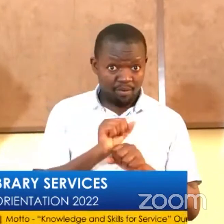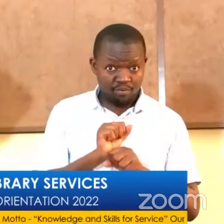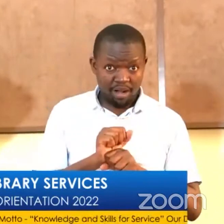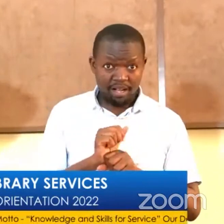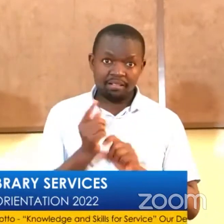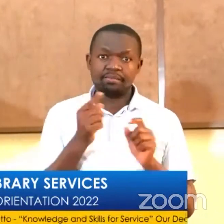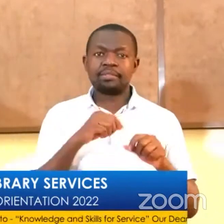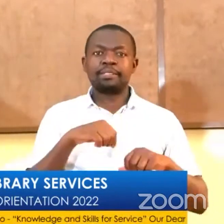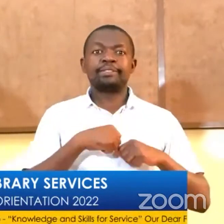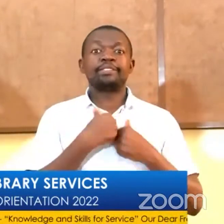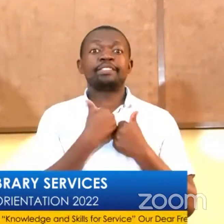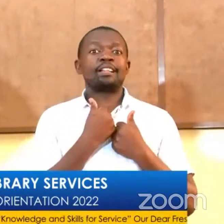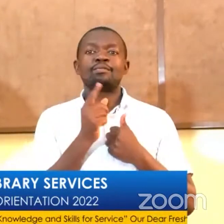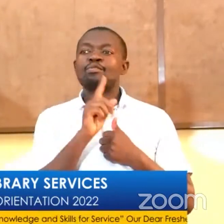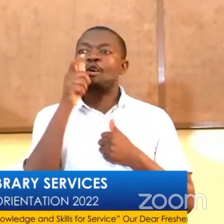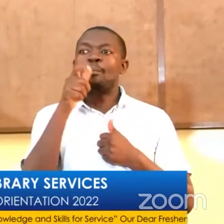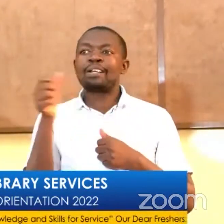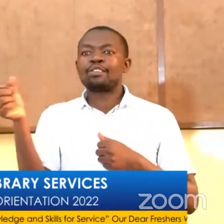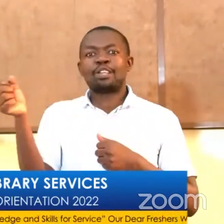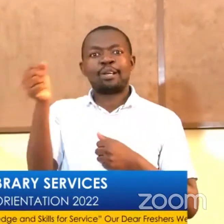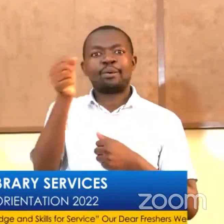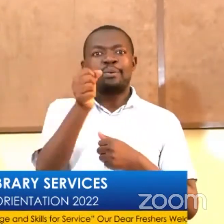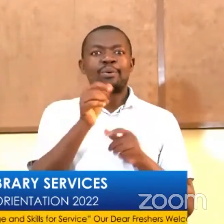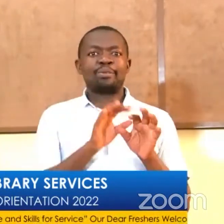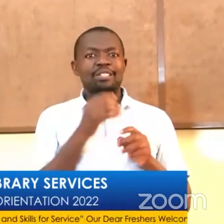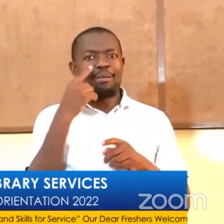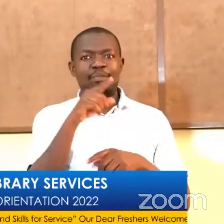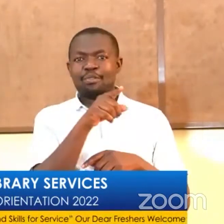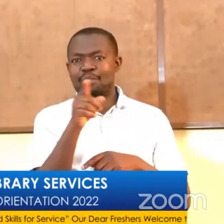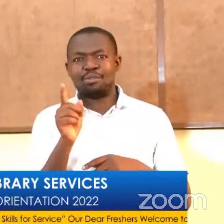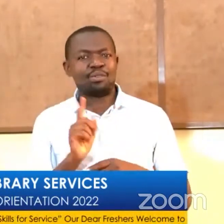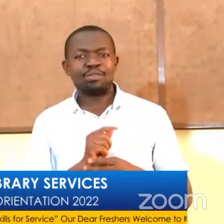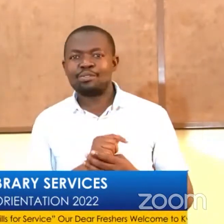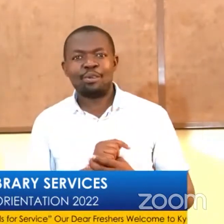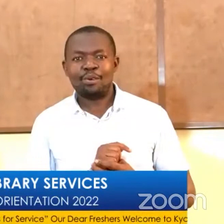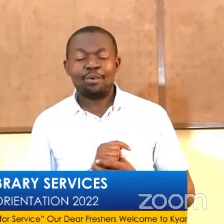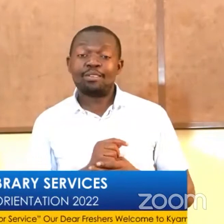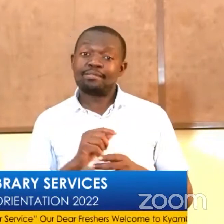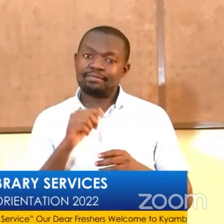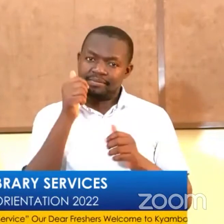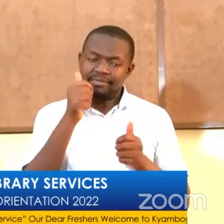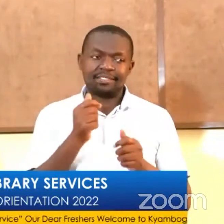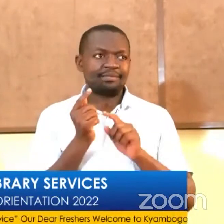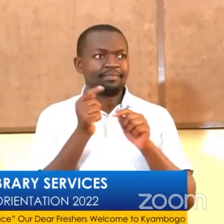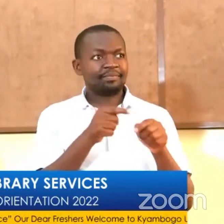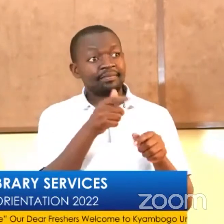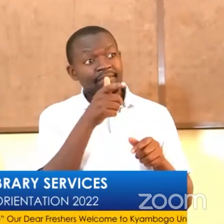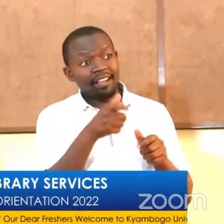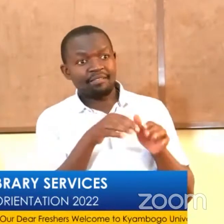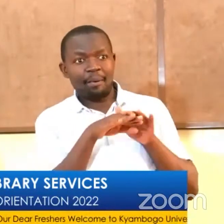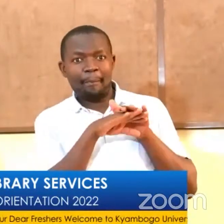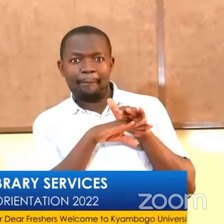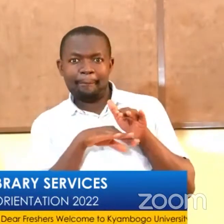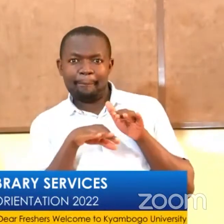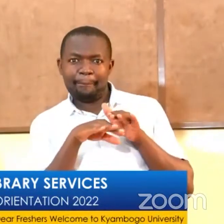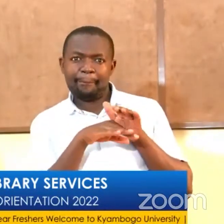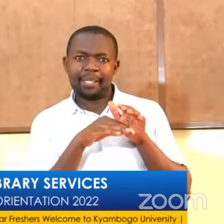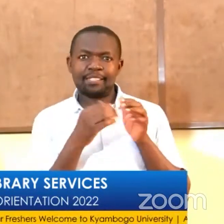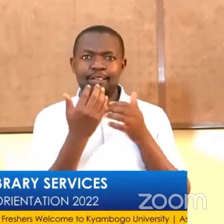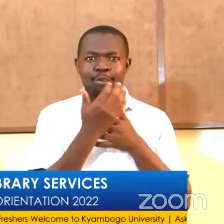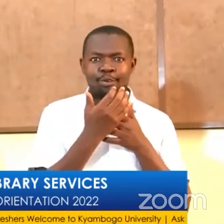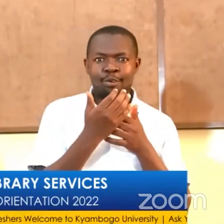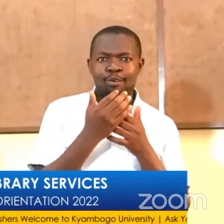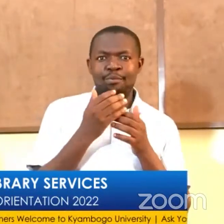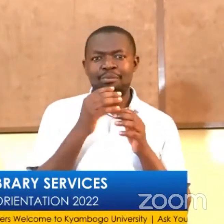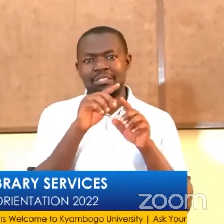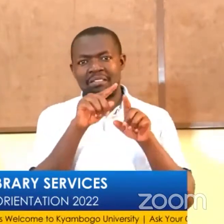at your own. There is nobody else to do it for you. You are going to be introduced to some basic computer lessons.